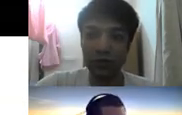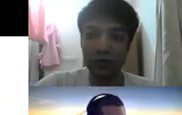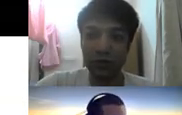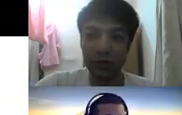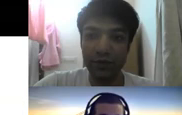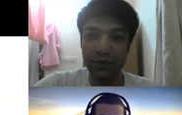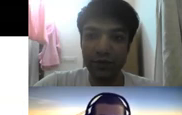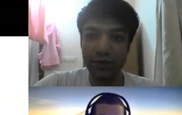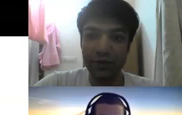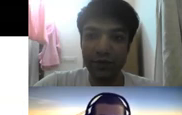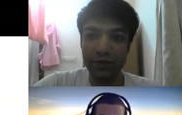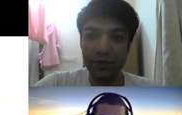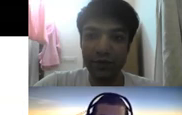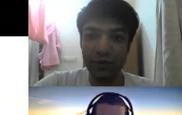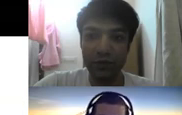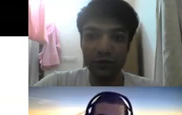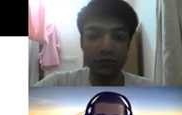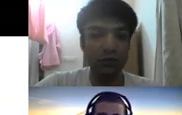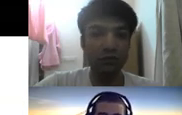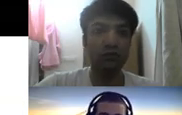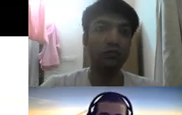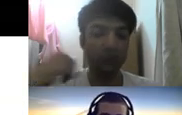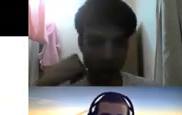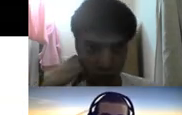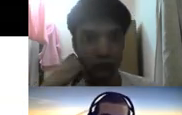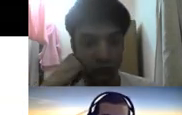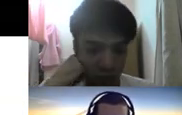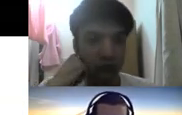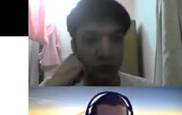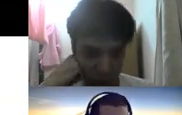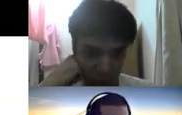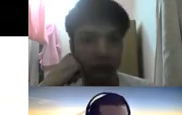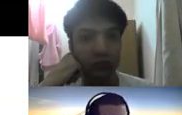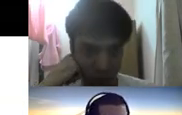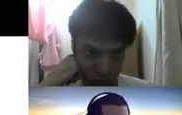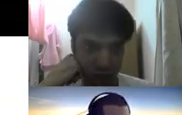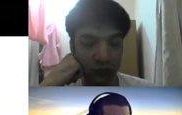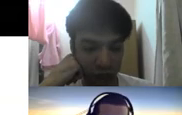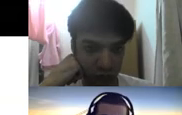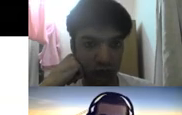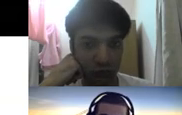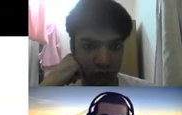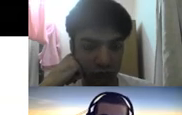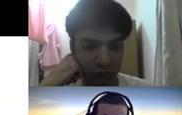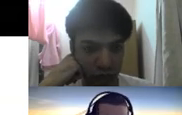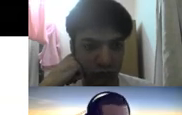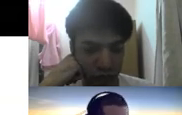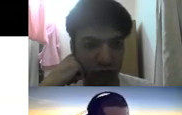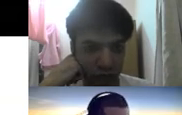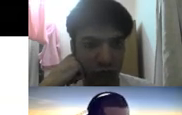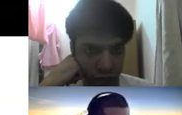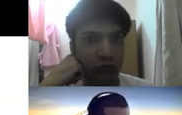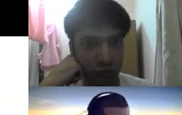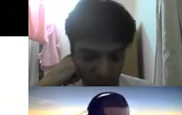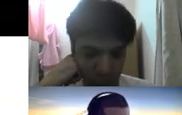so we have it presented as a long paper in the SLRTP workshop and as a demo in ECCV.